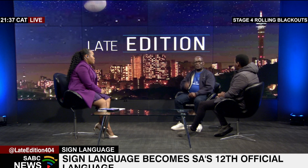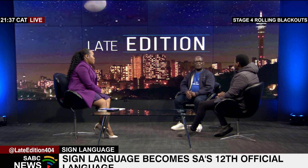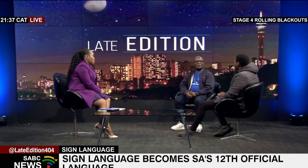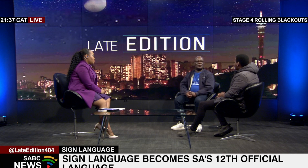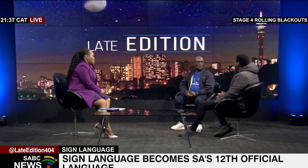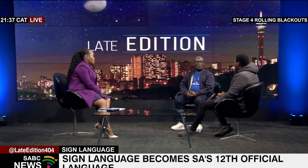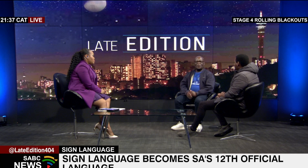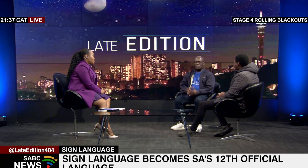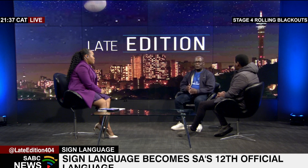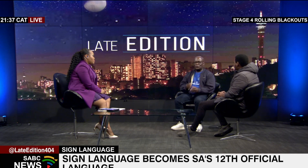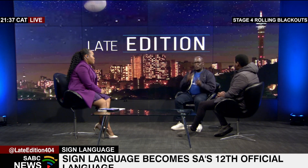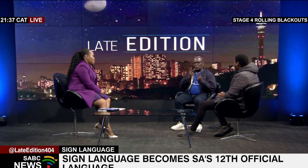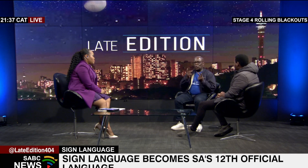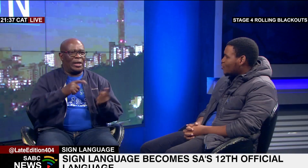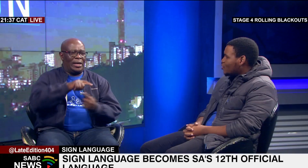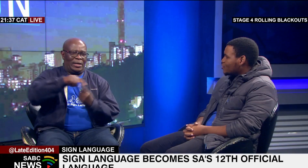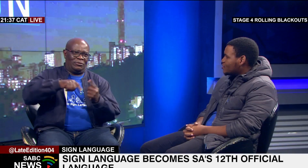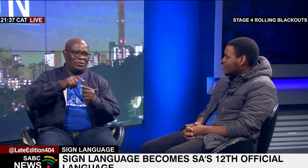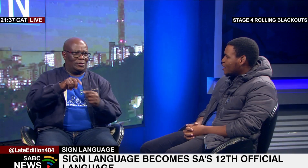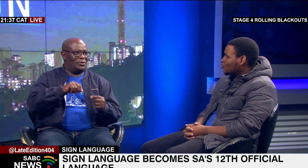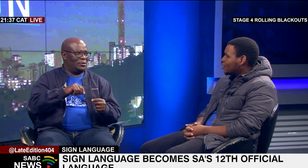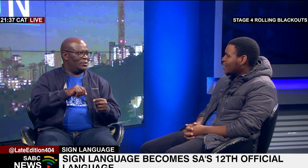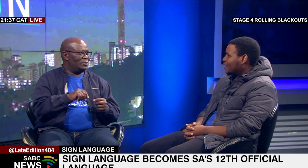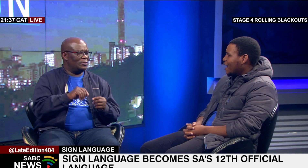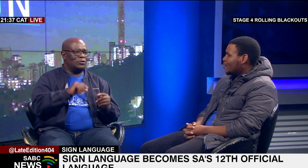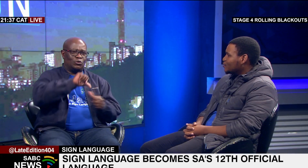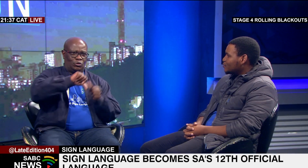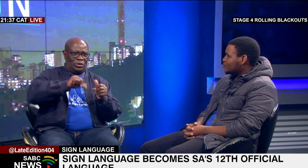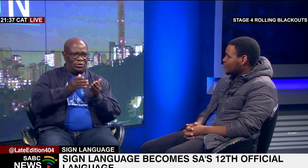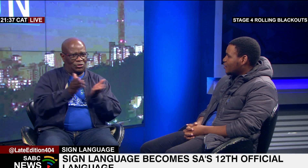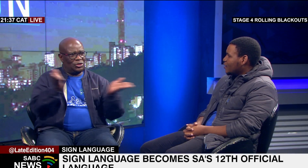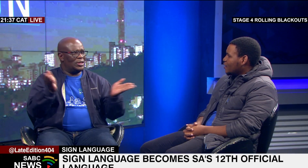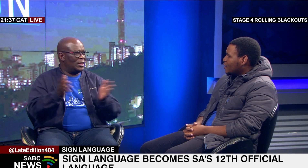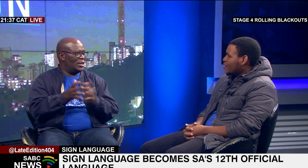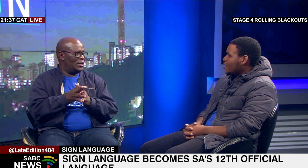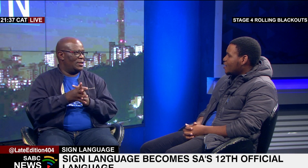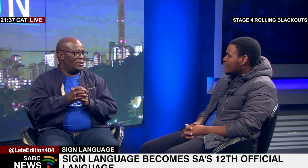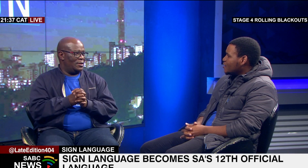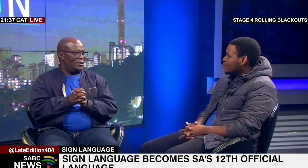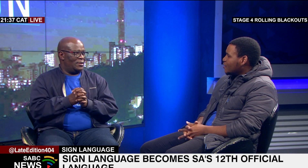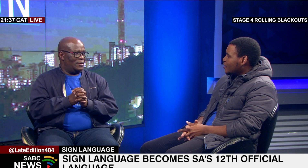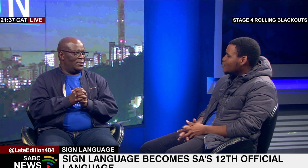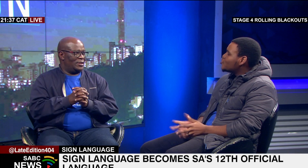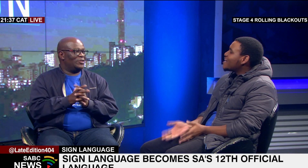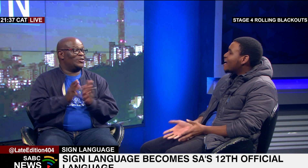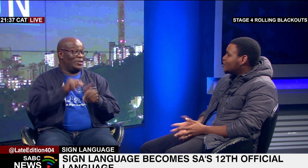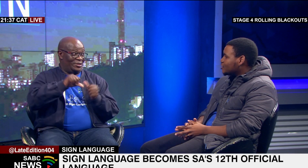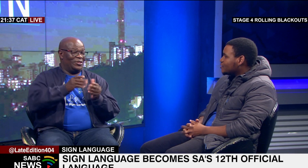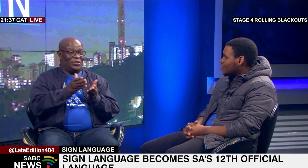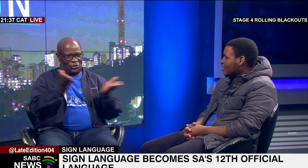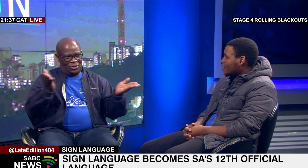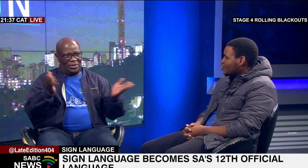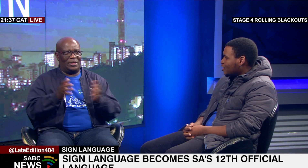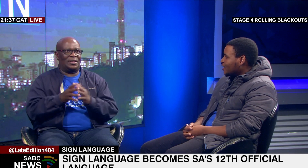That's very interesting, because looking around in society